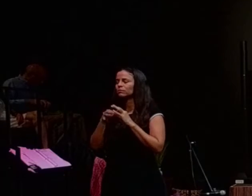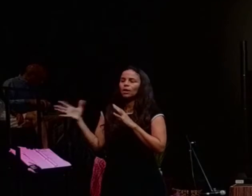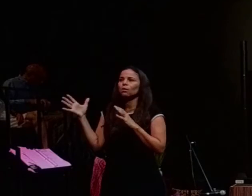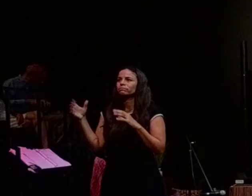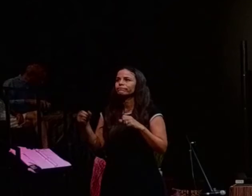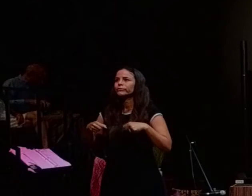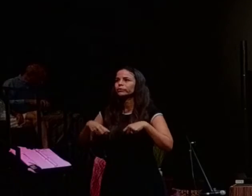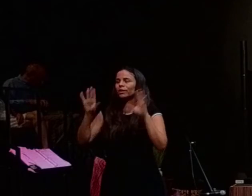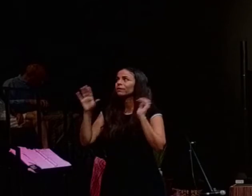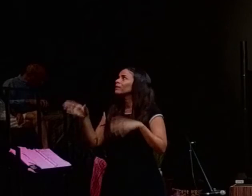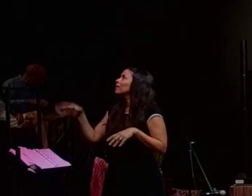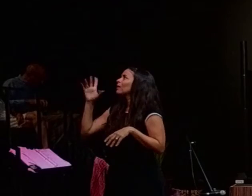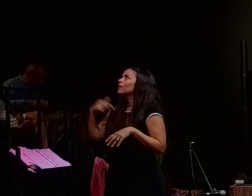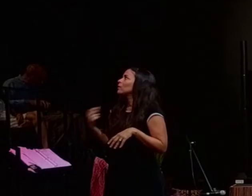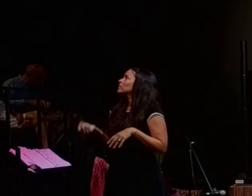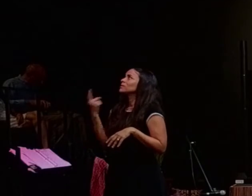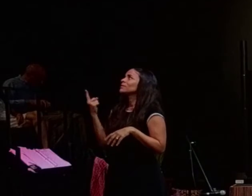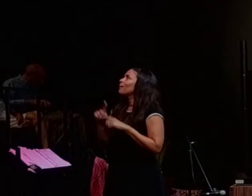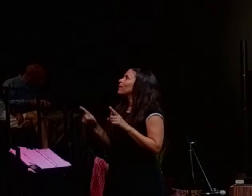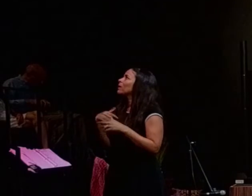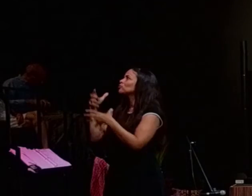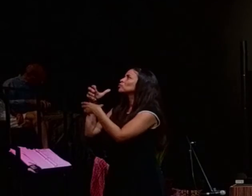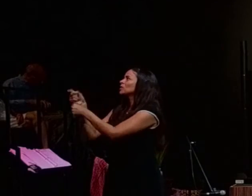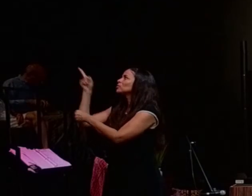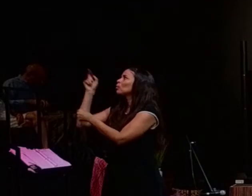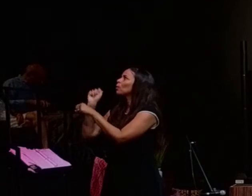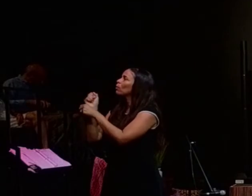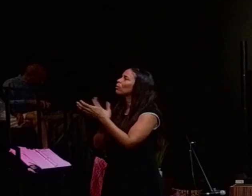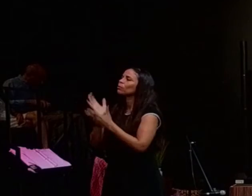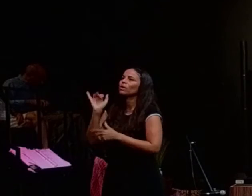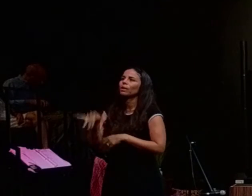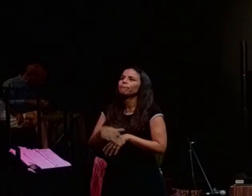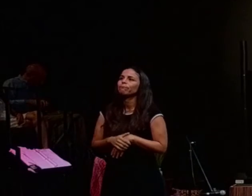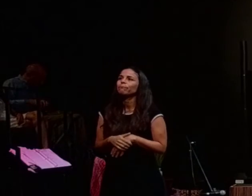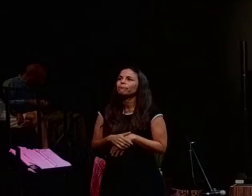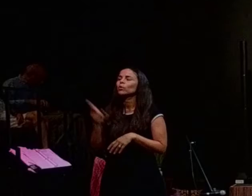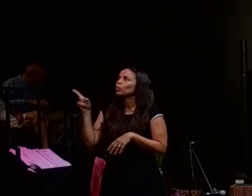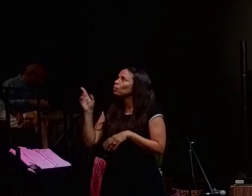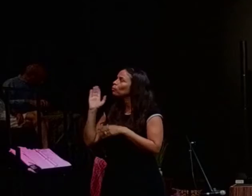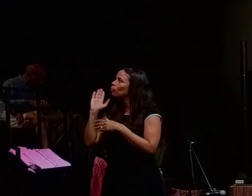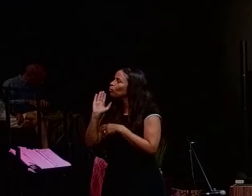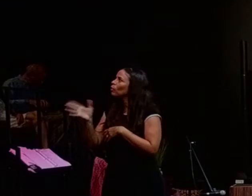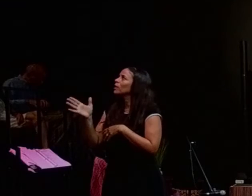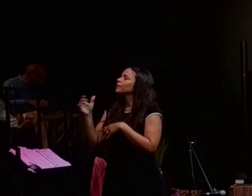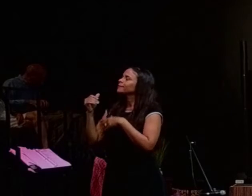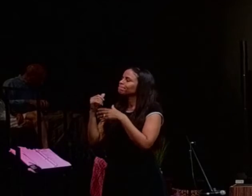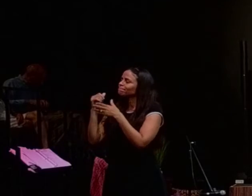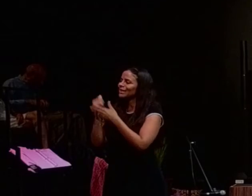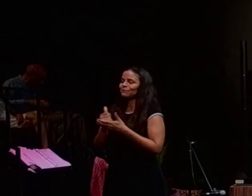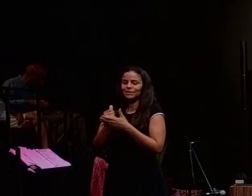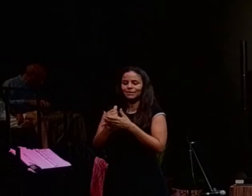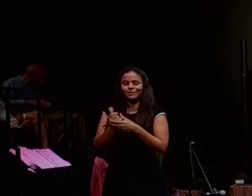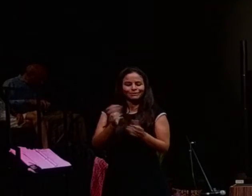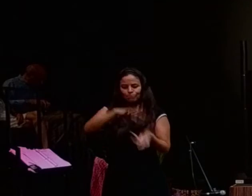to surrender the fact that, hey, God, I don't understand what's happening here, but I trust that you're going to work through it. That you're gonna work through this awful mess,